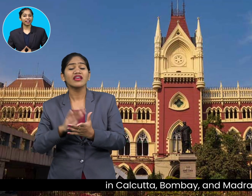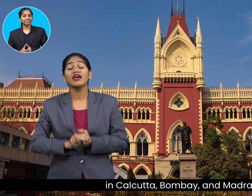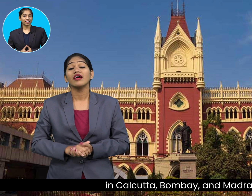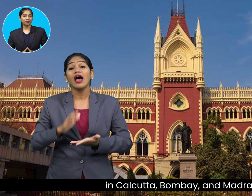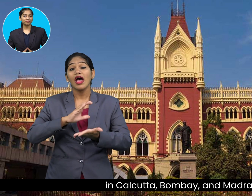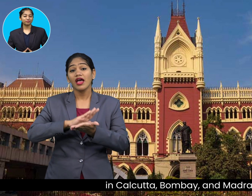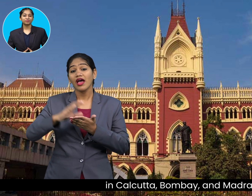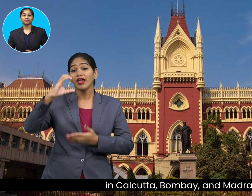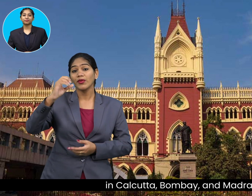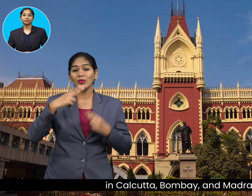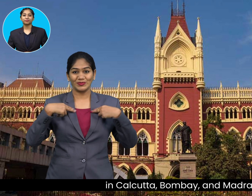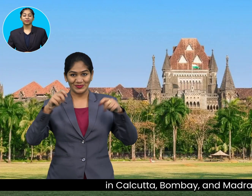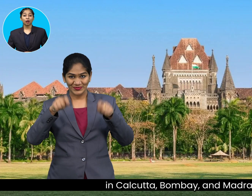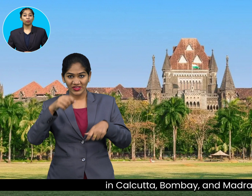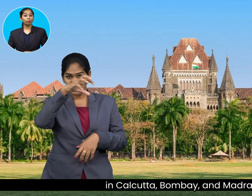in Calcutta,